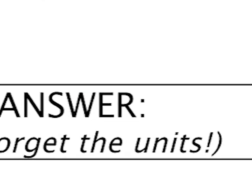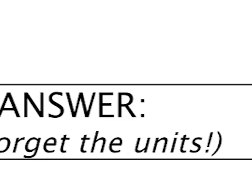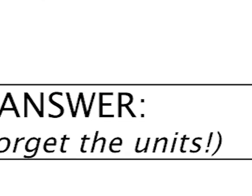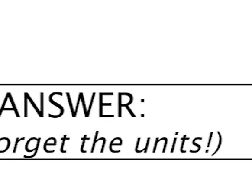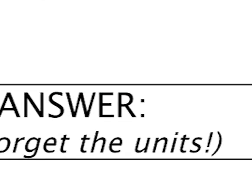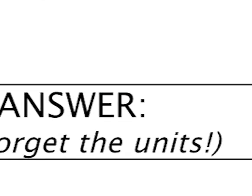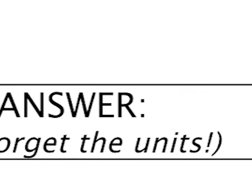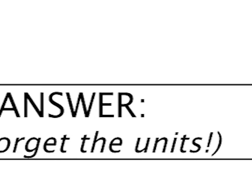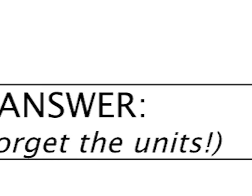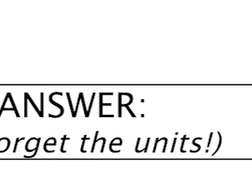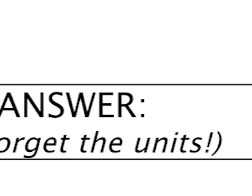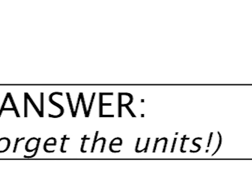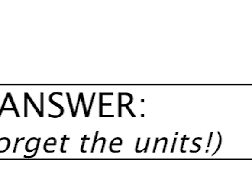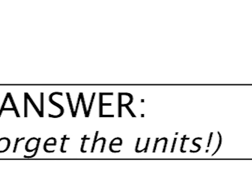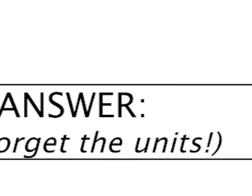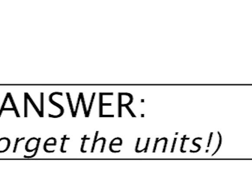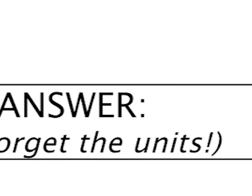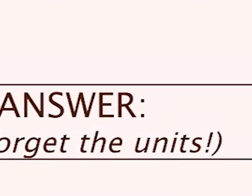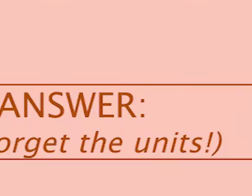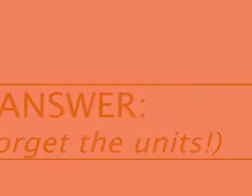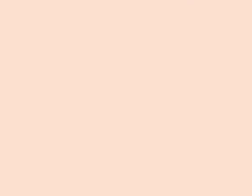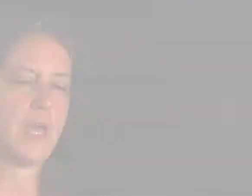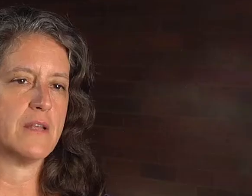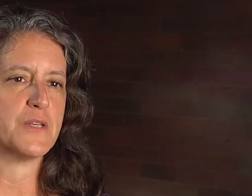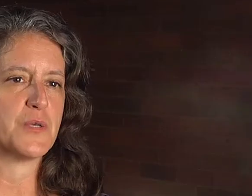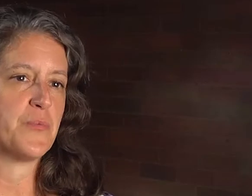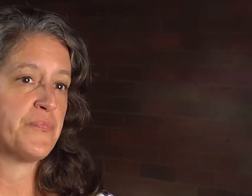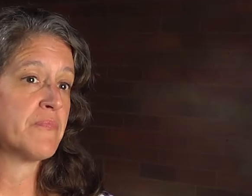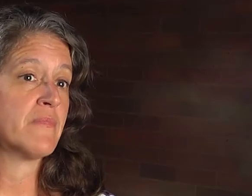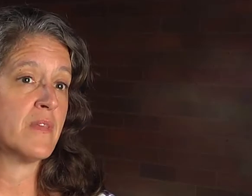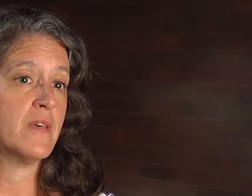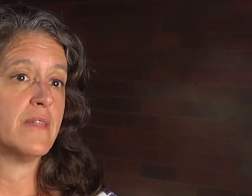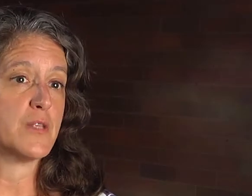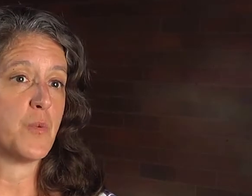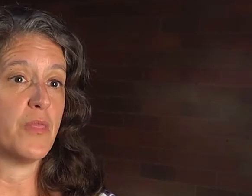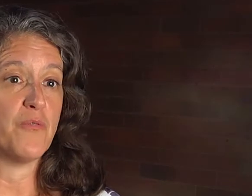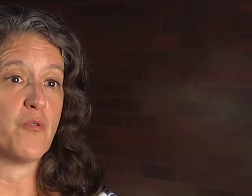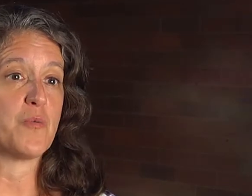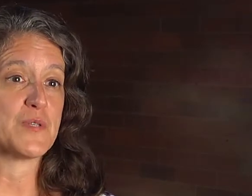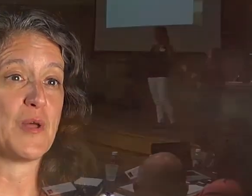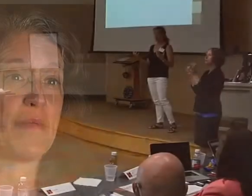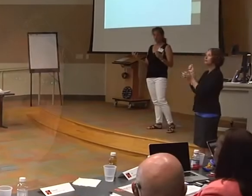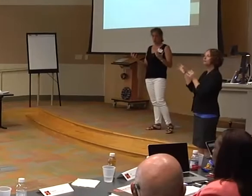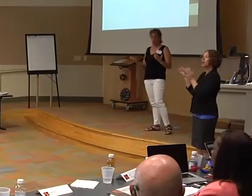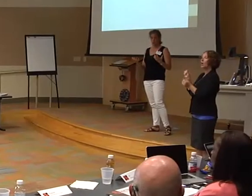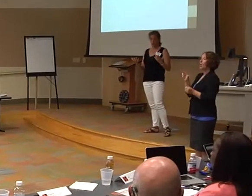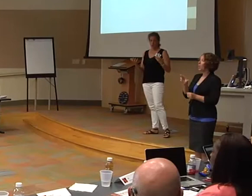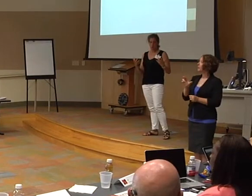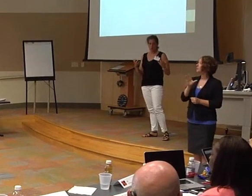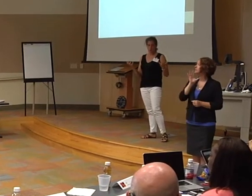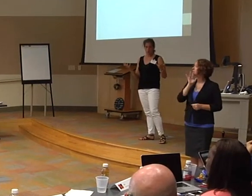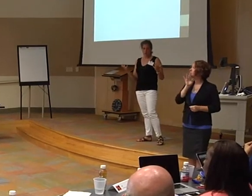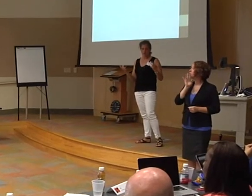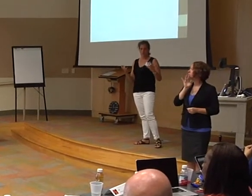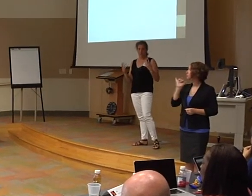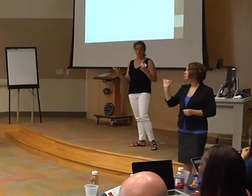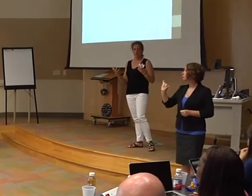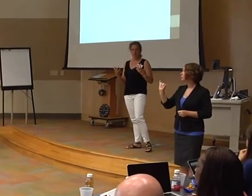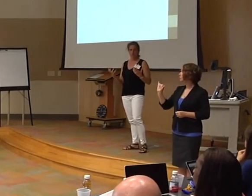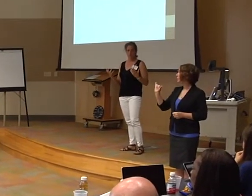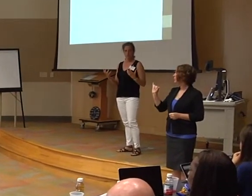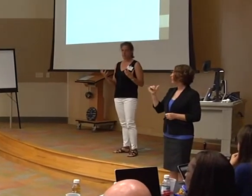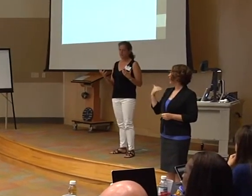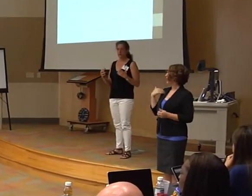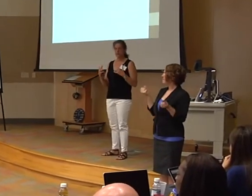then the final answer using the correct units and correct modalities. So that's what the form is all about. Another part